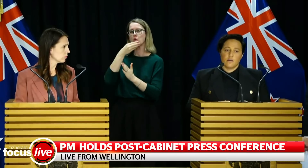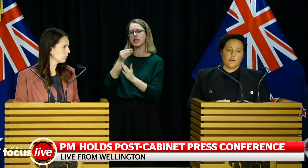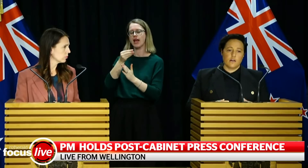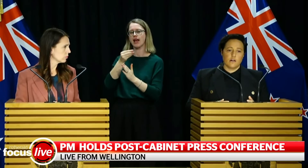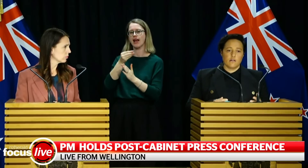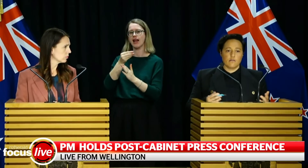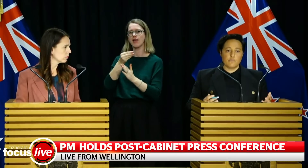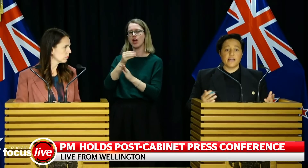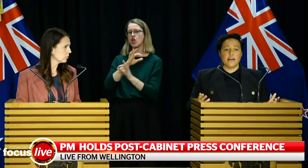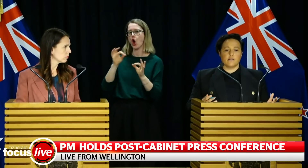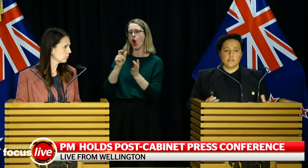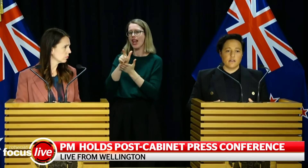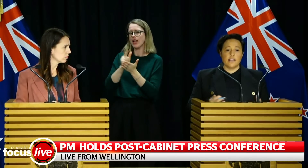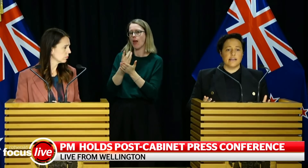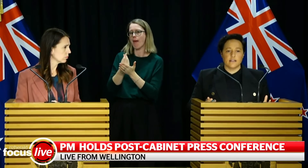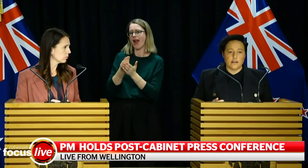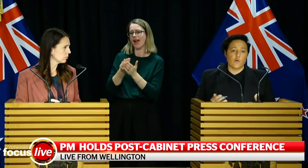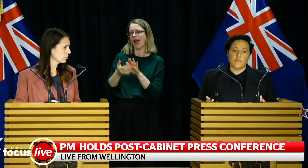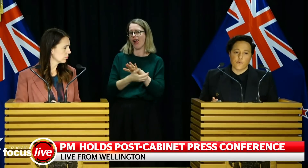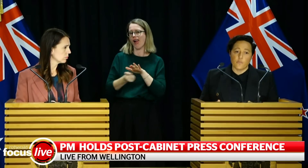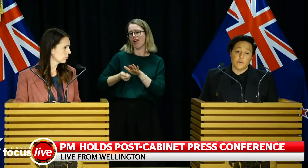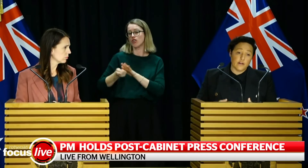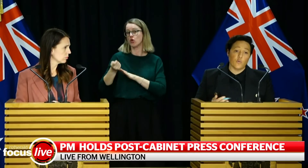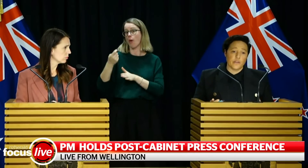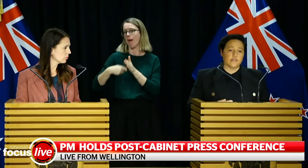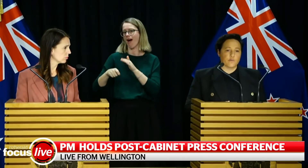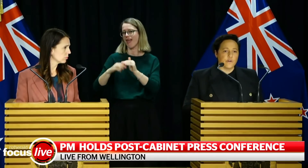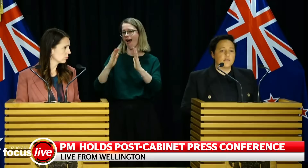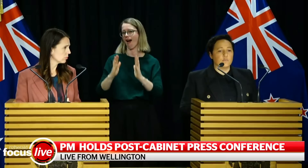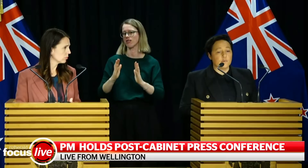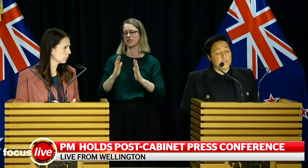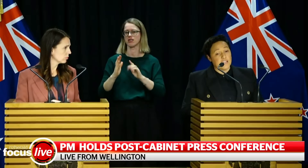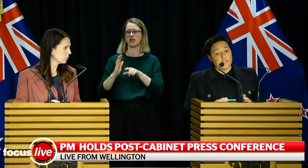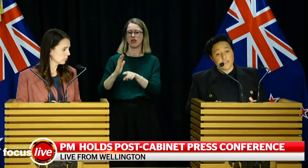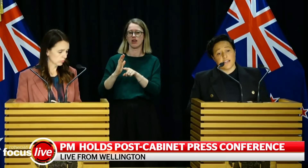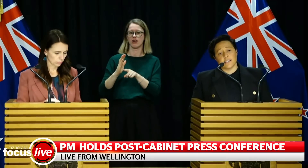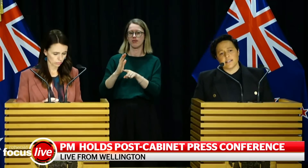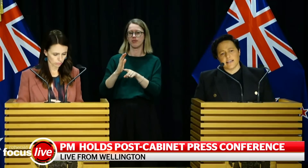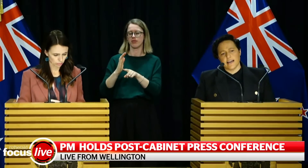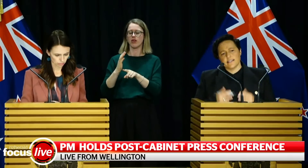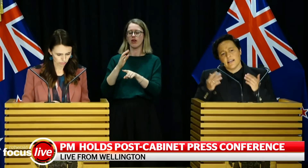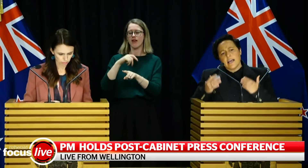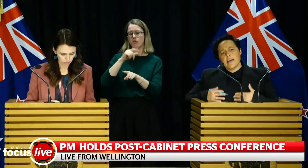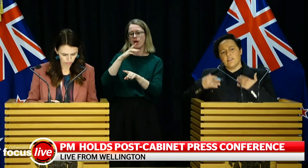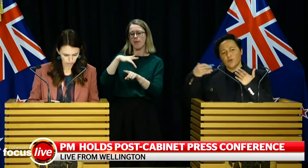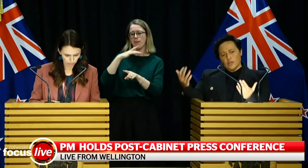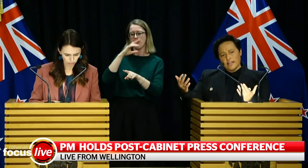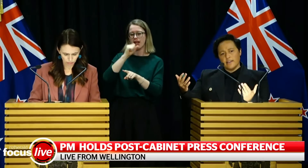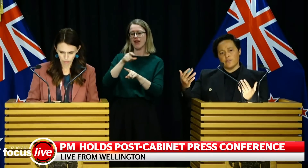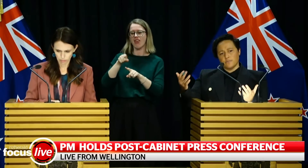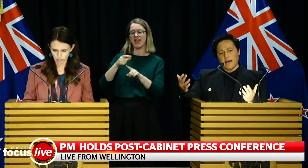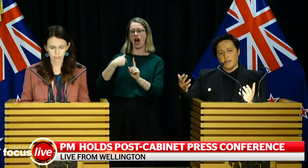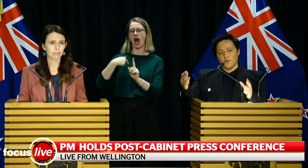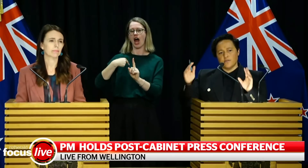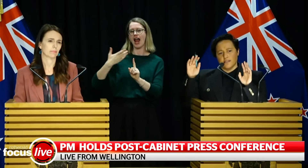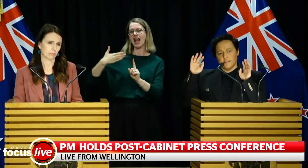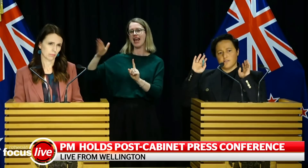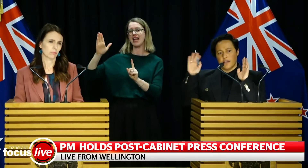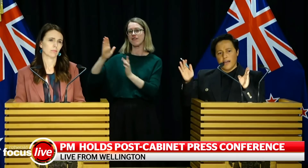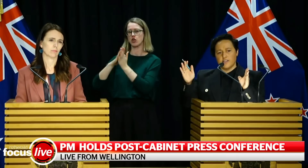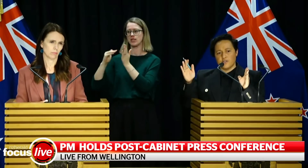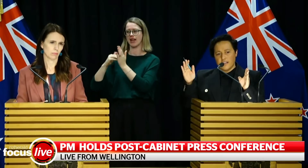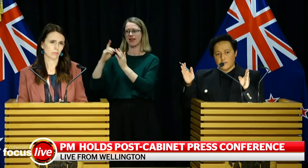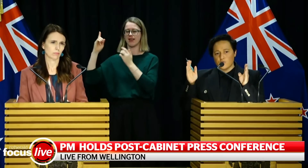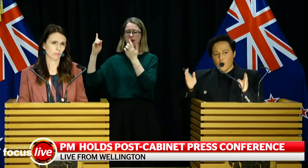been obtained illegally or improperly, or where there's a reasonable belief that that is the case, and then you leave or depart New